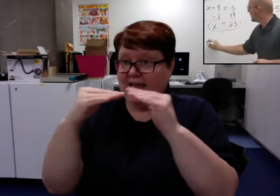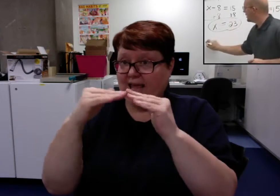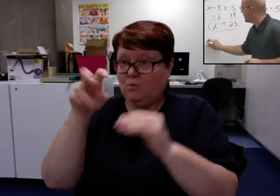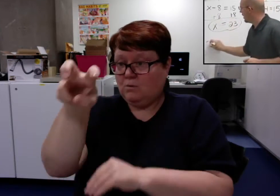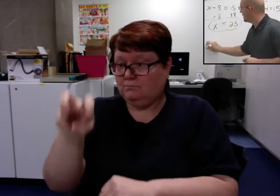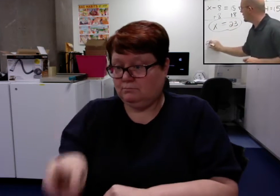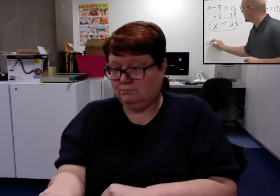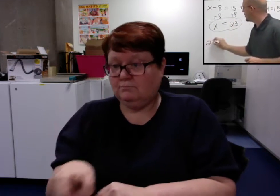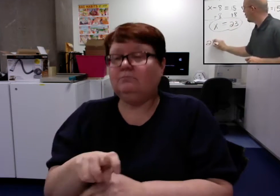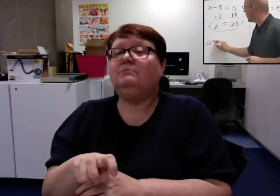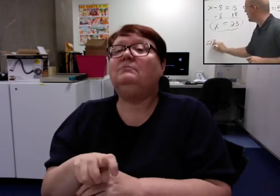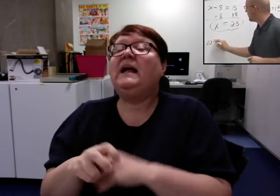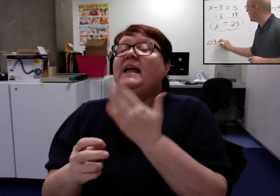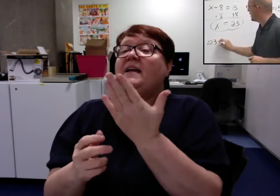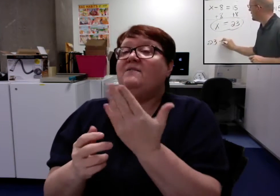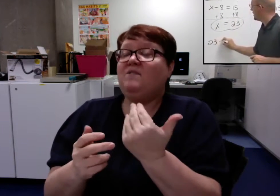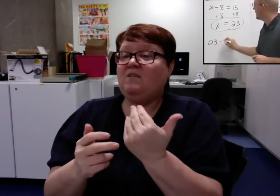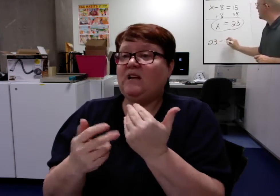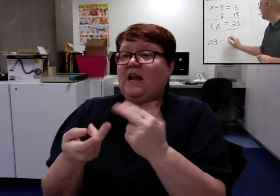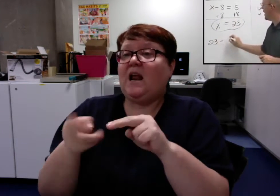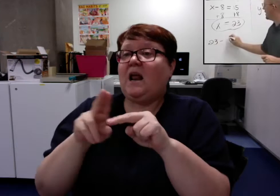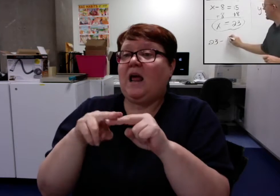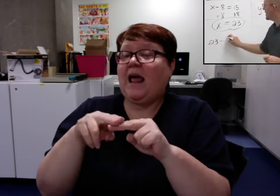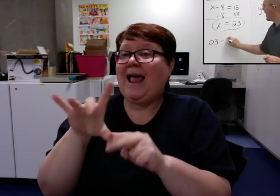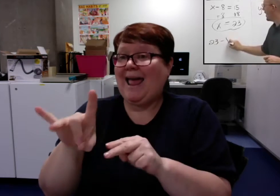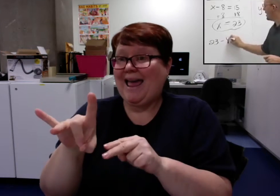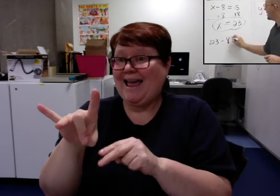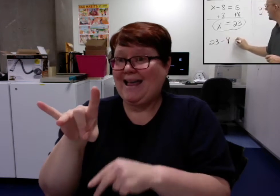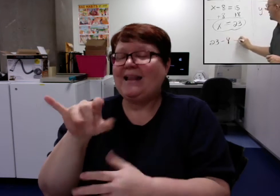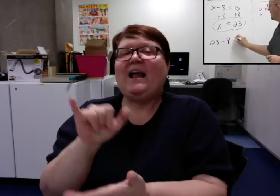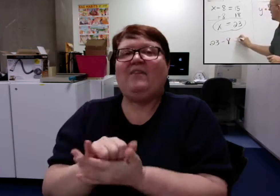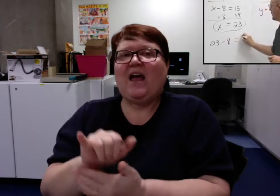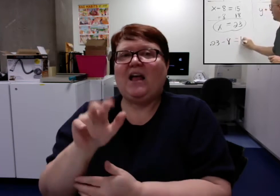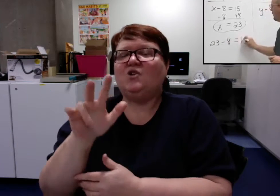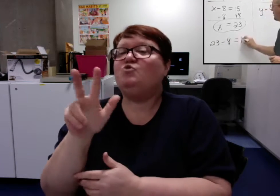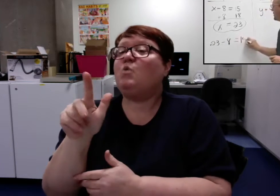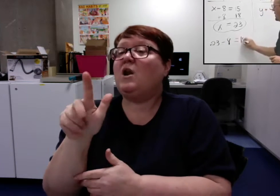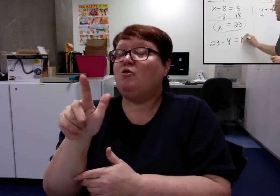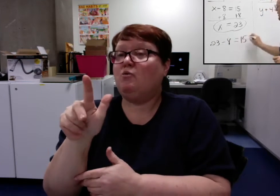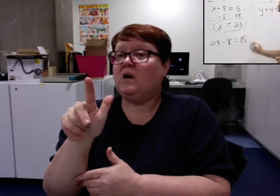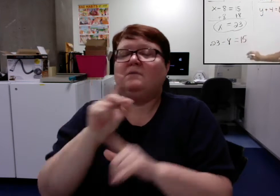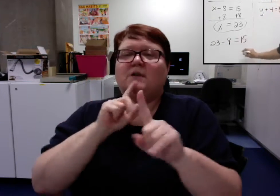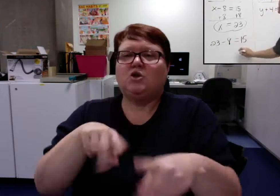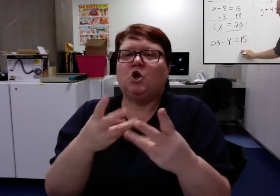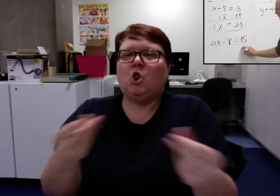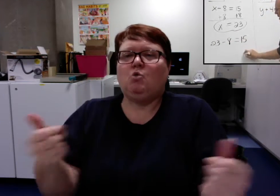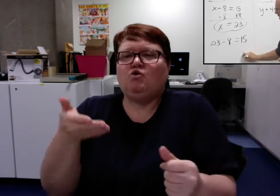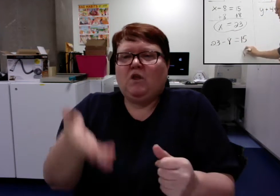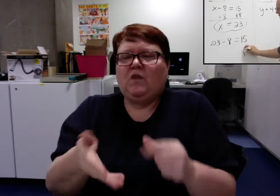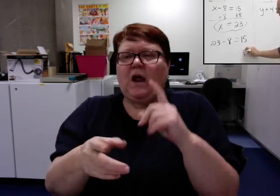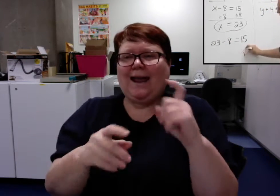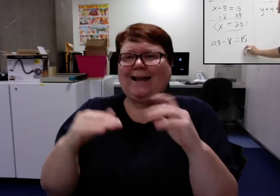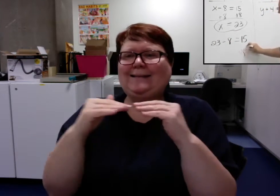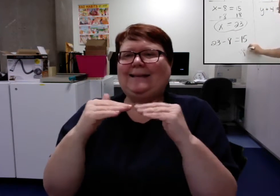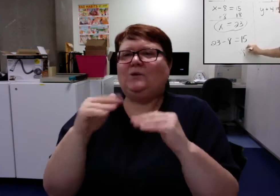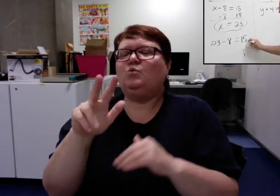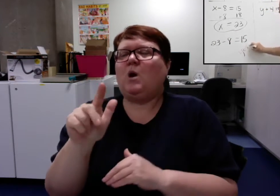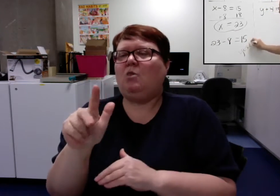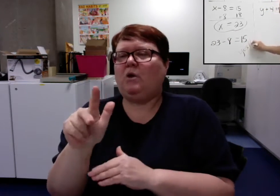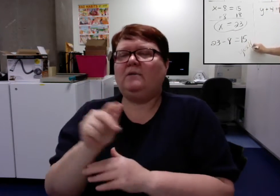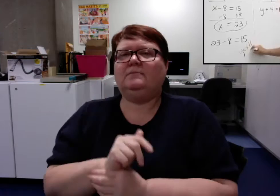here. Does 23 minus 8 equal 15? And the answer